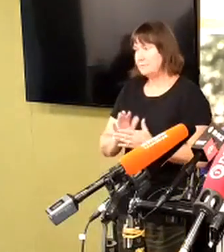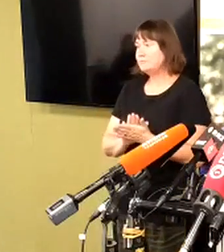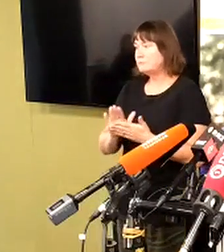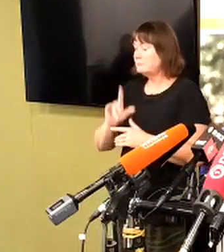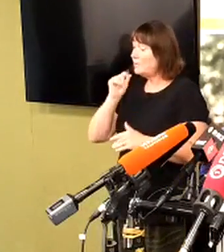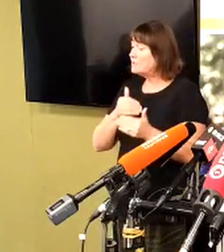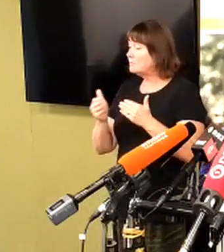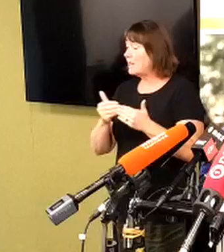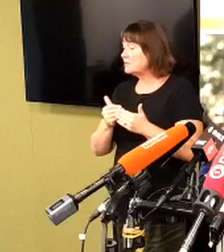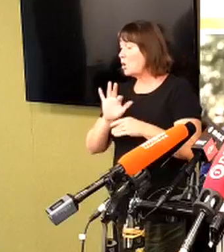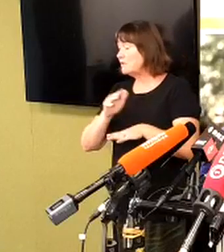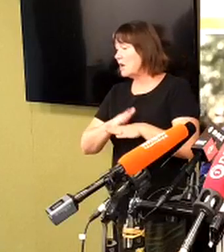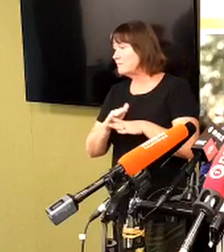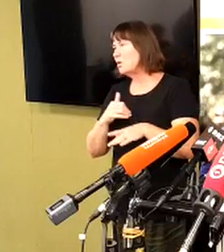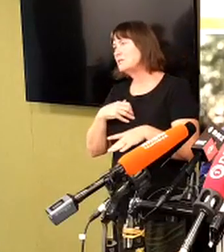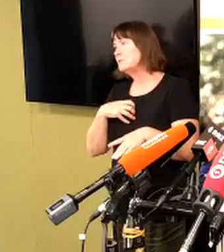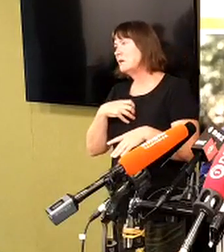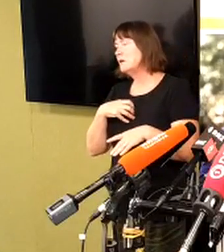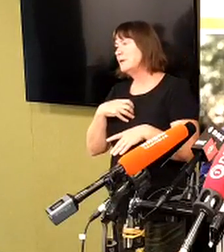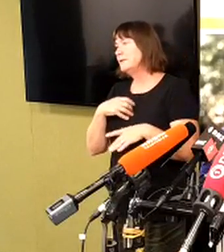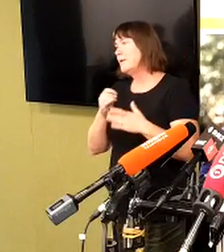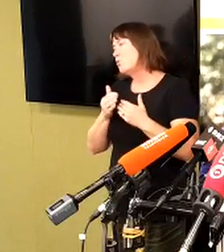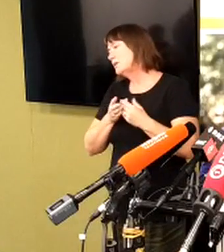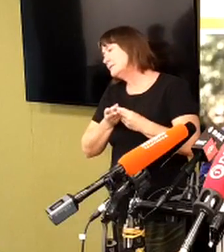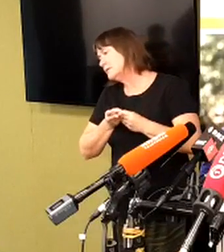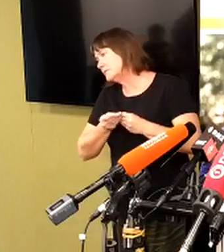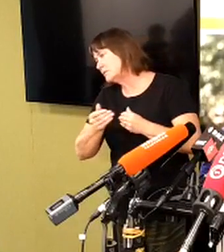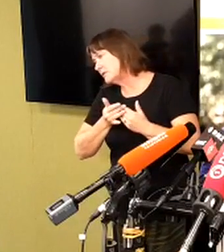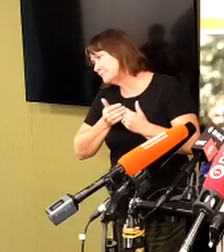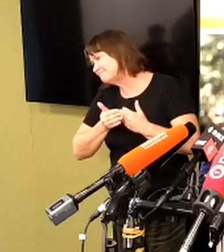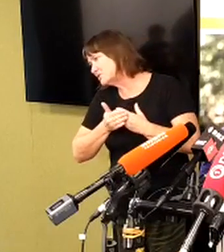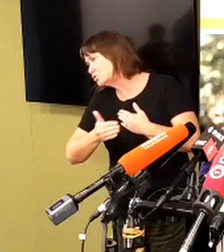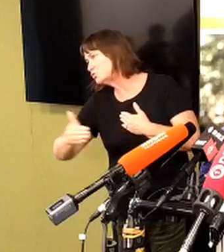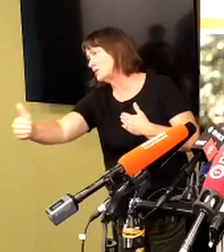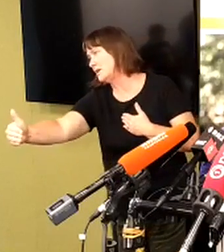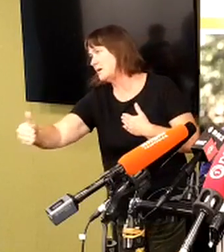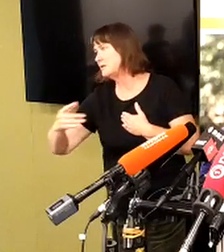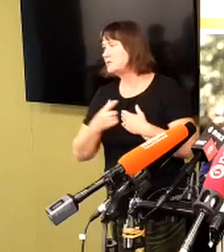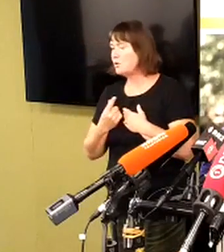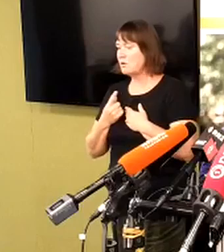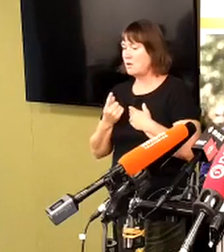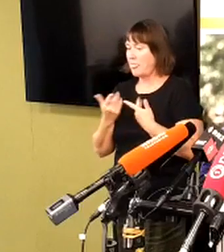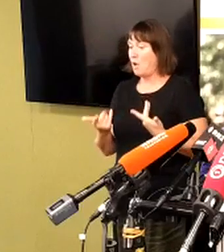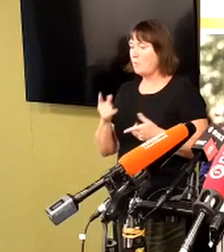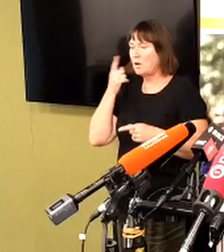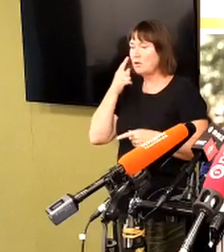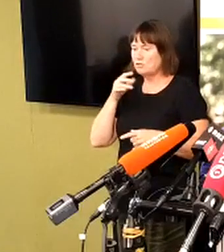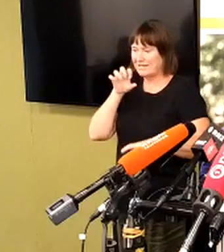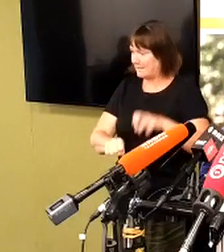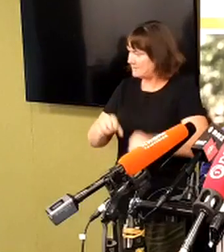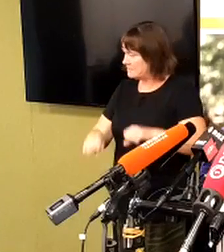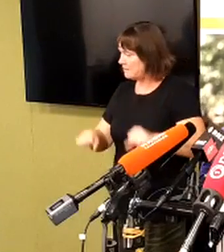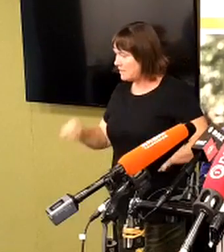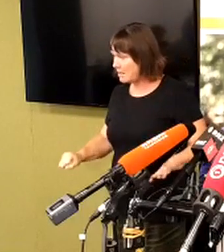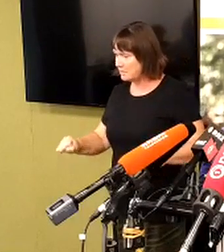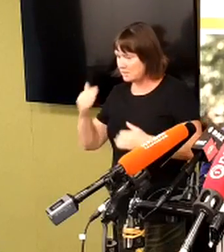can manage it over a longer period of time. So the way I'm thinking about this stamp it out phase is really it's